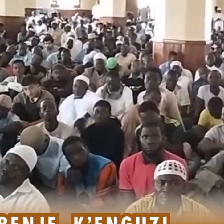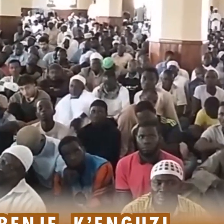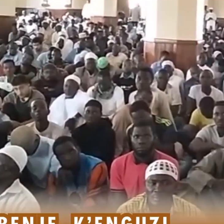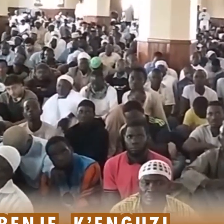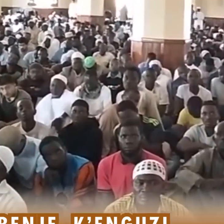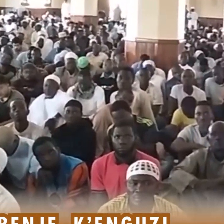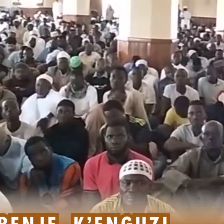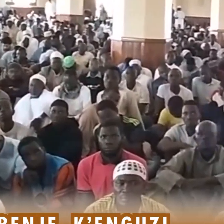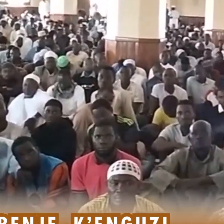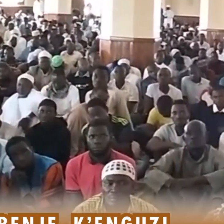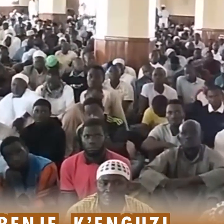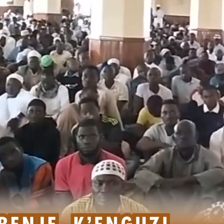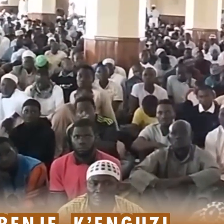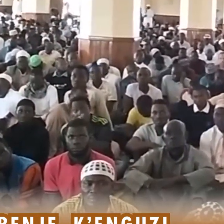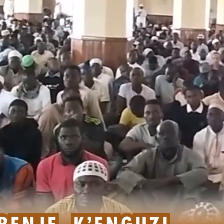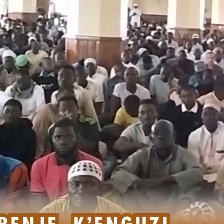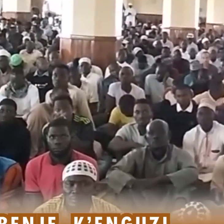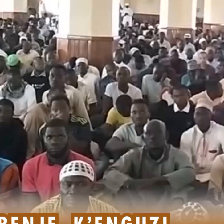Enguzi